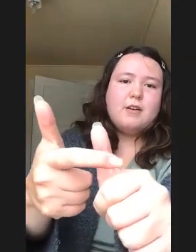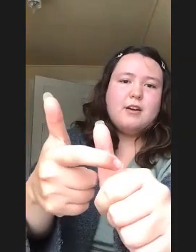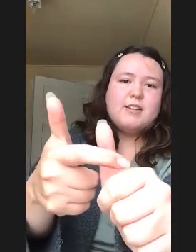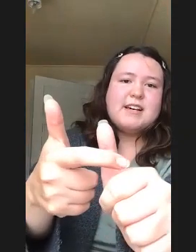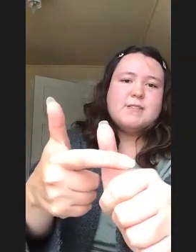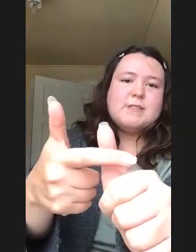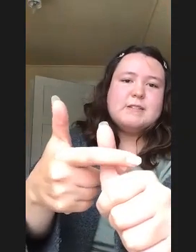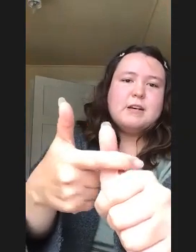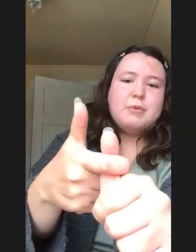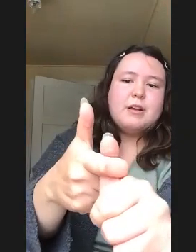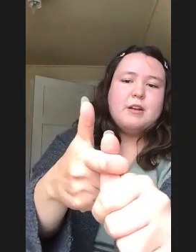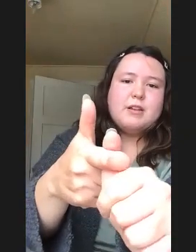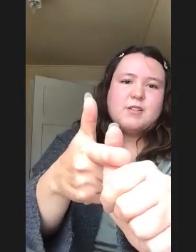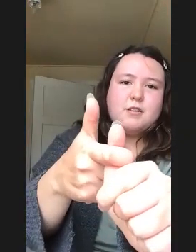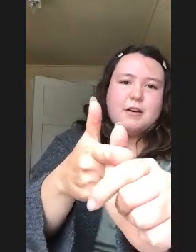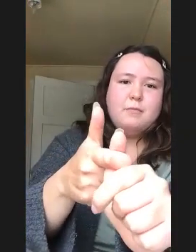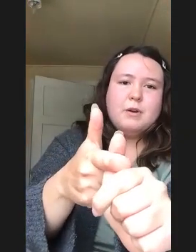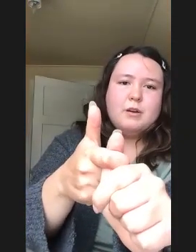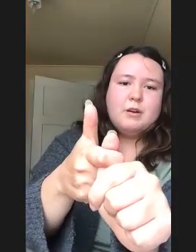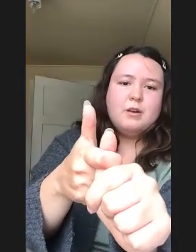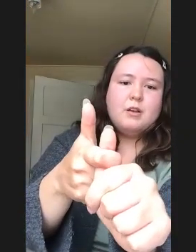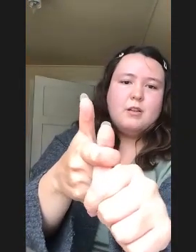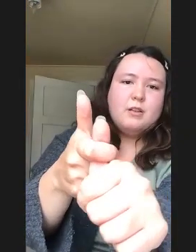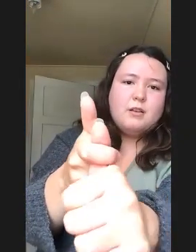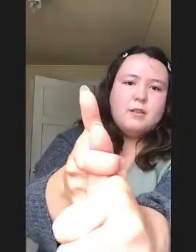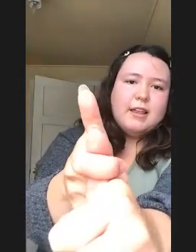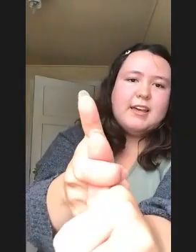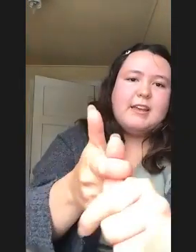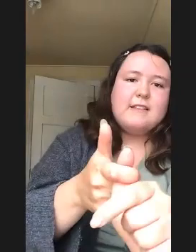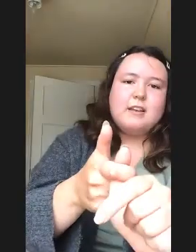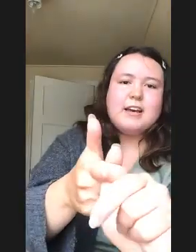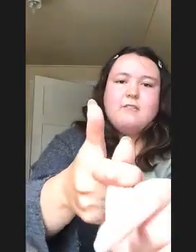your index and put it into your thumb, link it, and then kind of